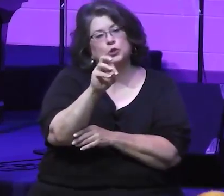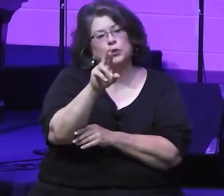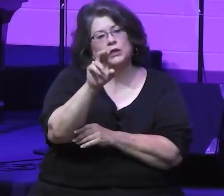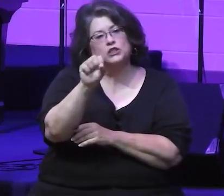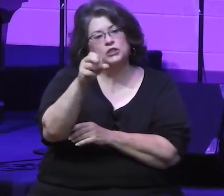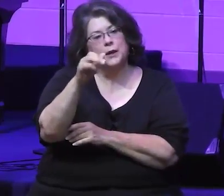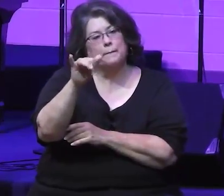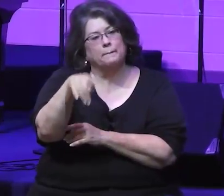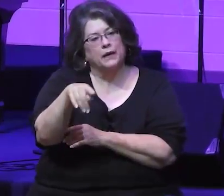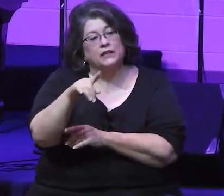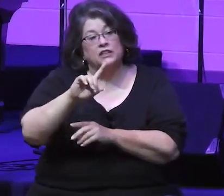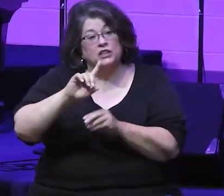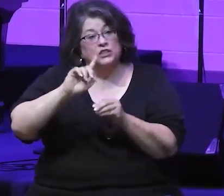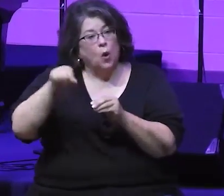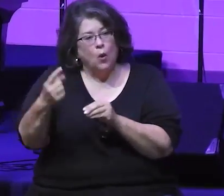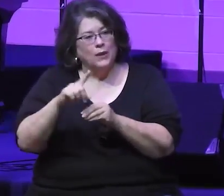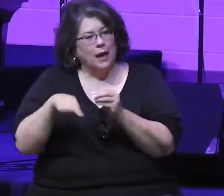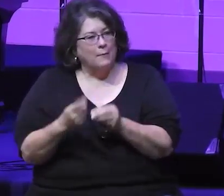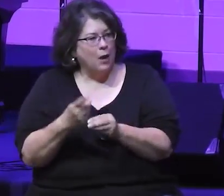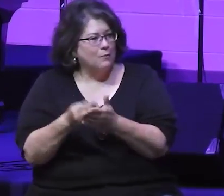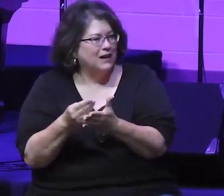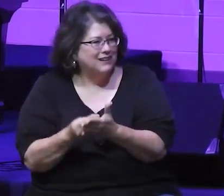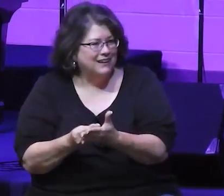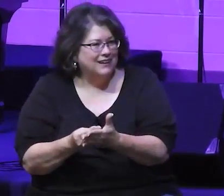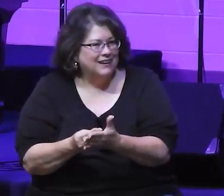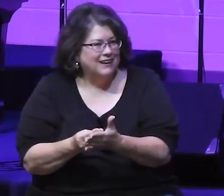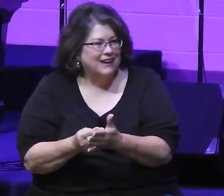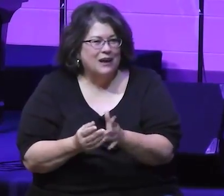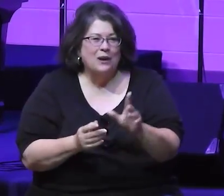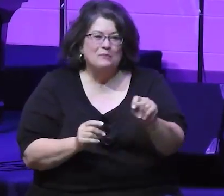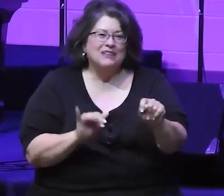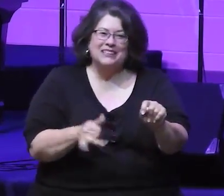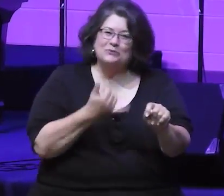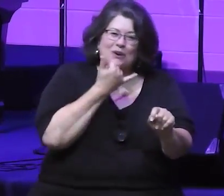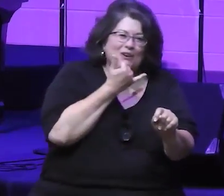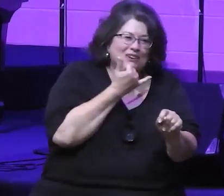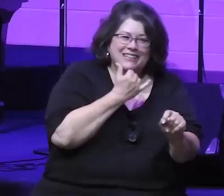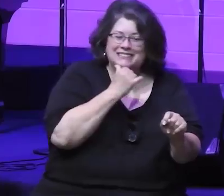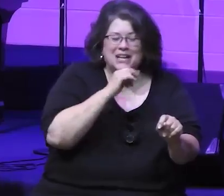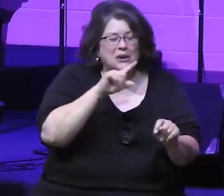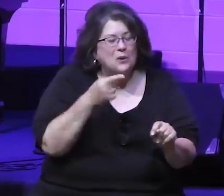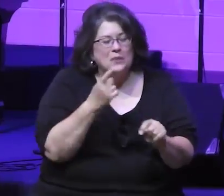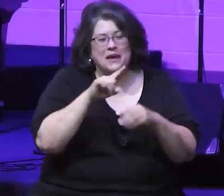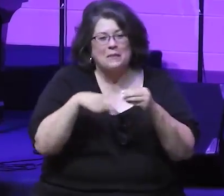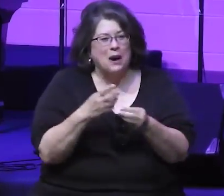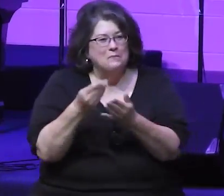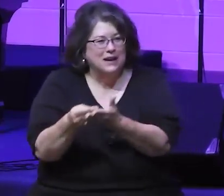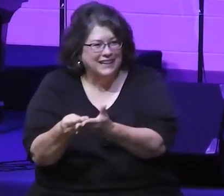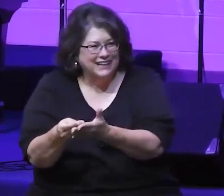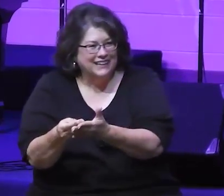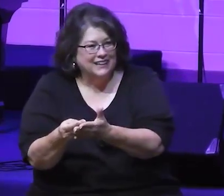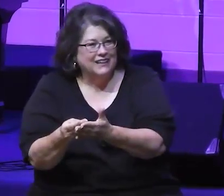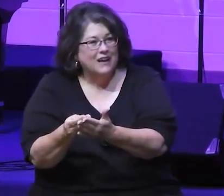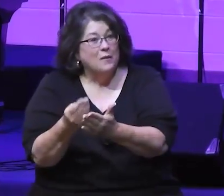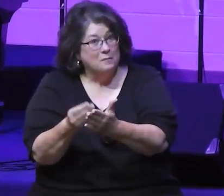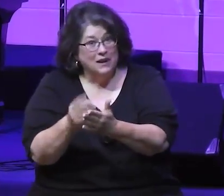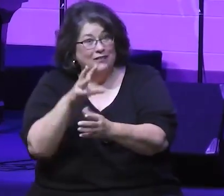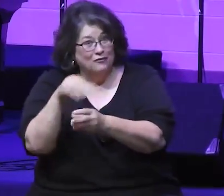life. But stewardship is just not about our money. And that's not how Jesus is teaching